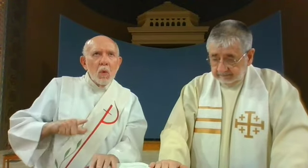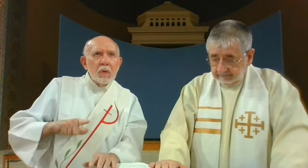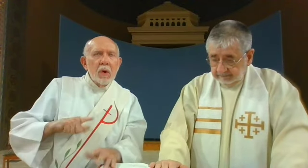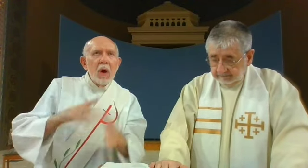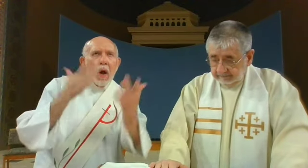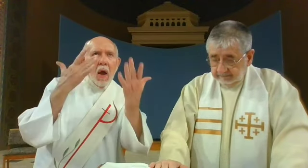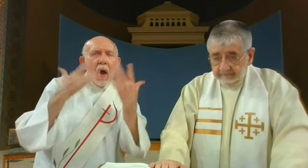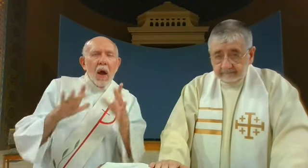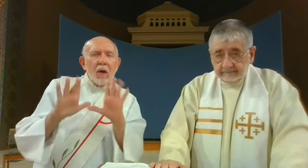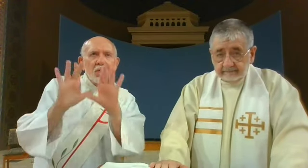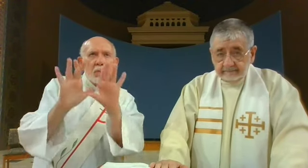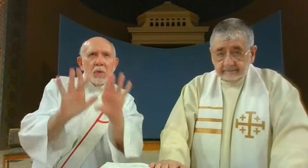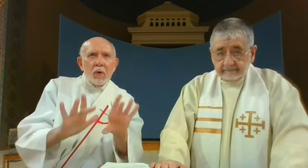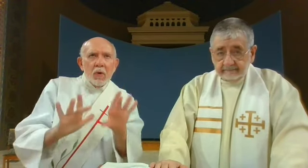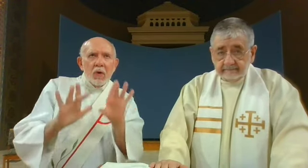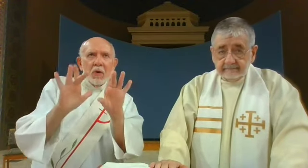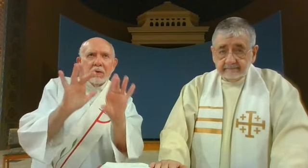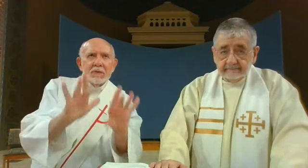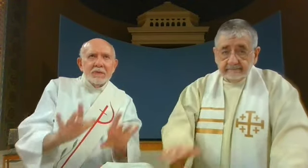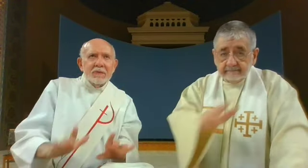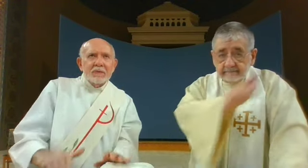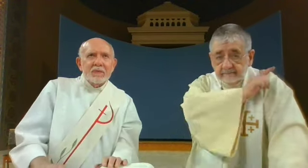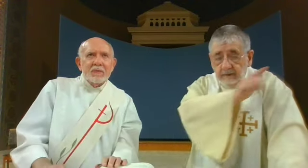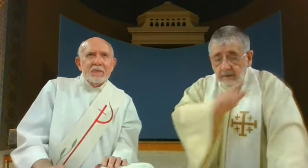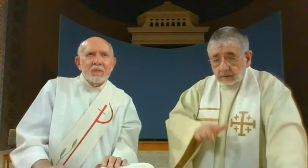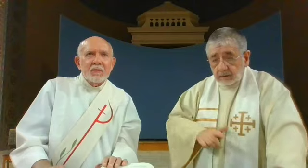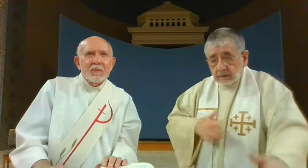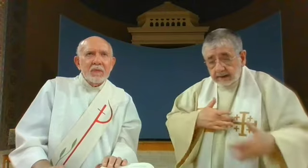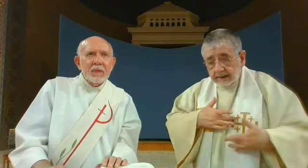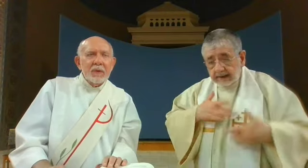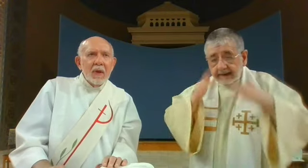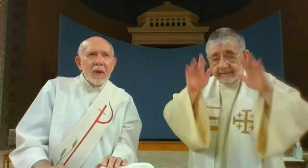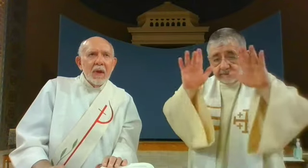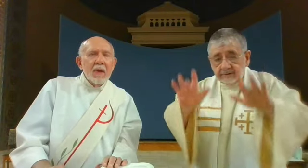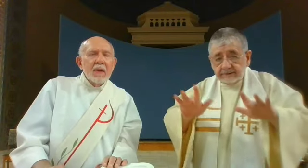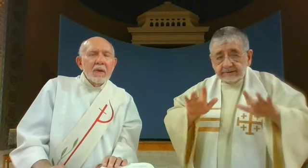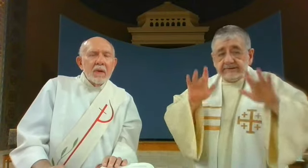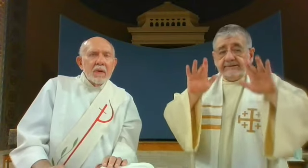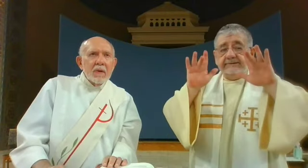Lord, have mercy. Lord, have mercy.